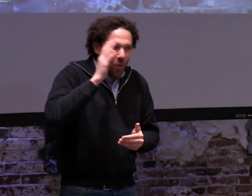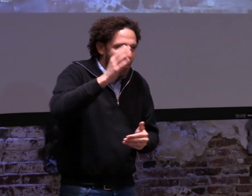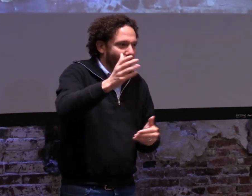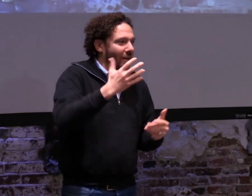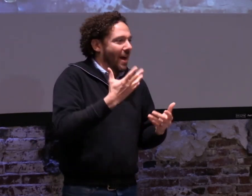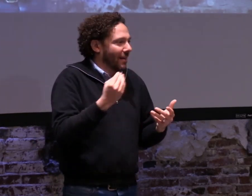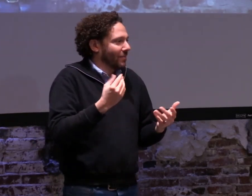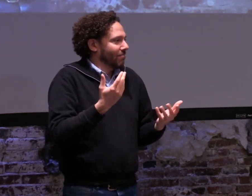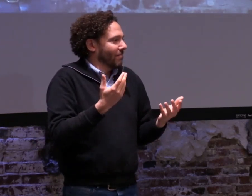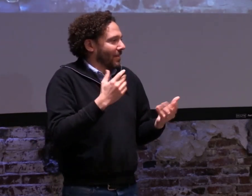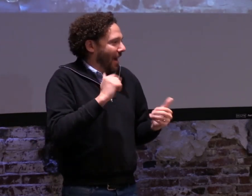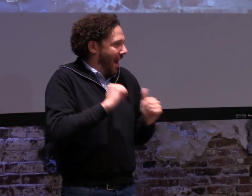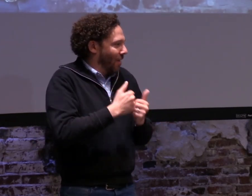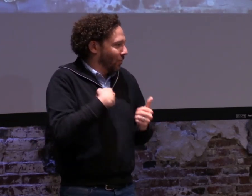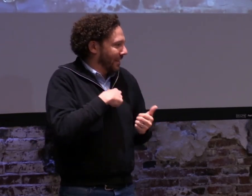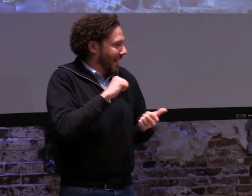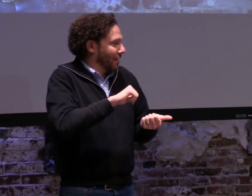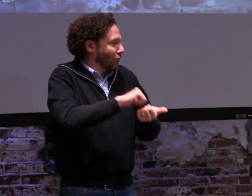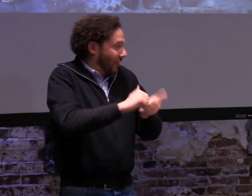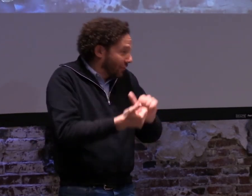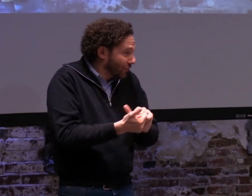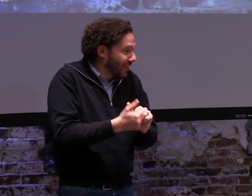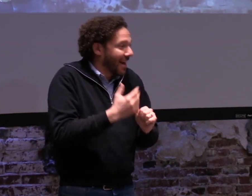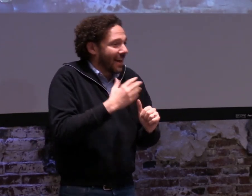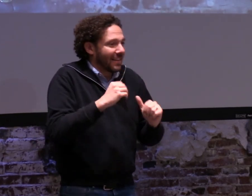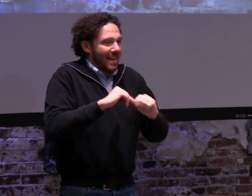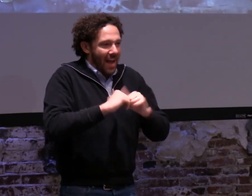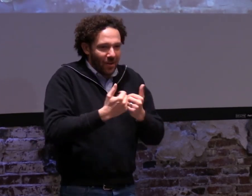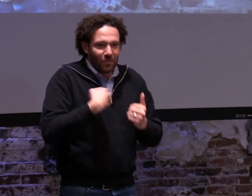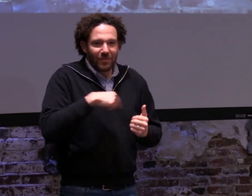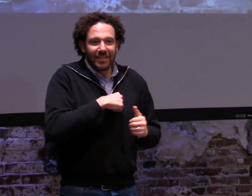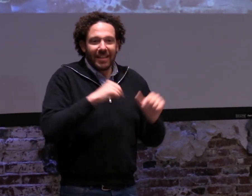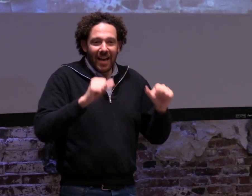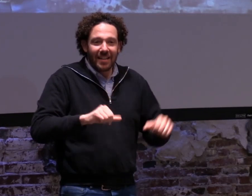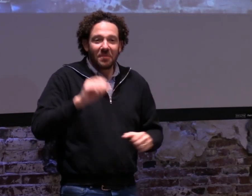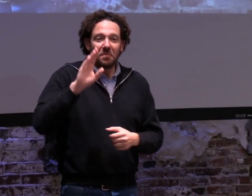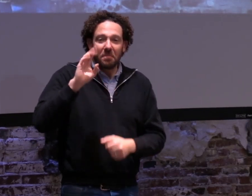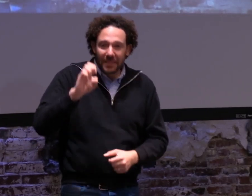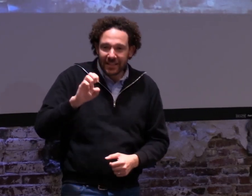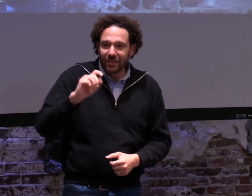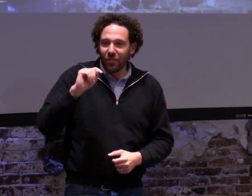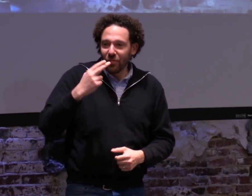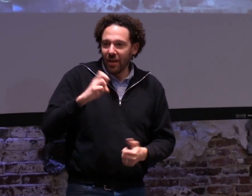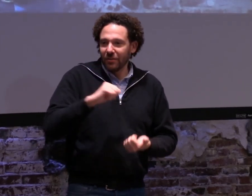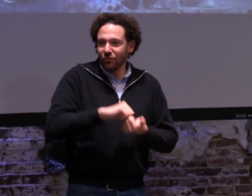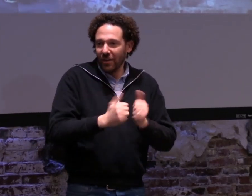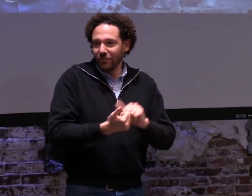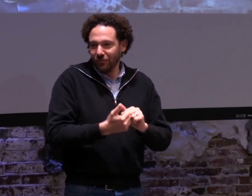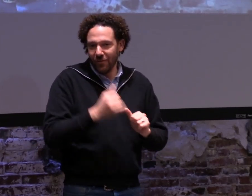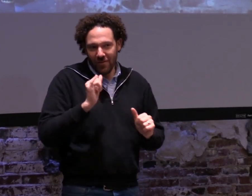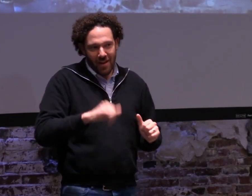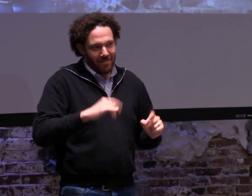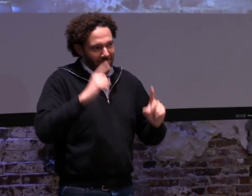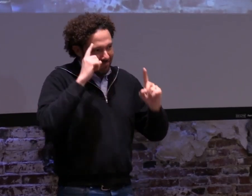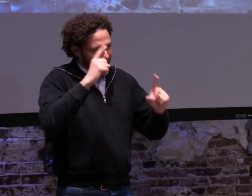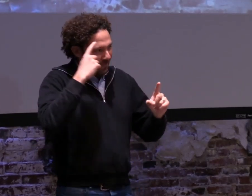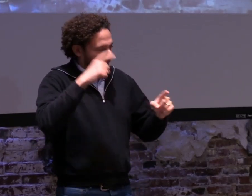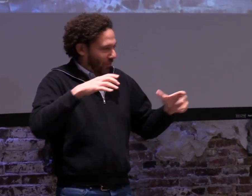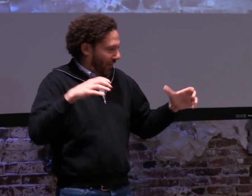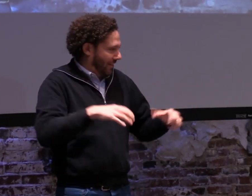we can move forward with a vision so that we can change how we can be the change. We are the beginning